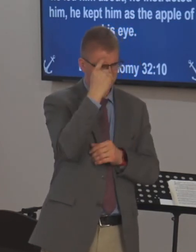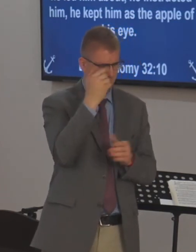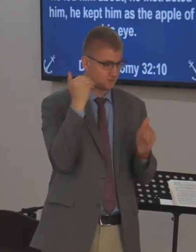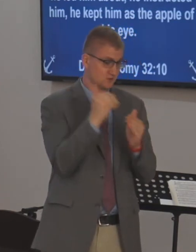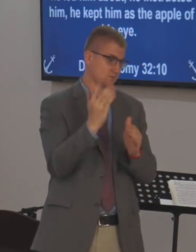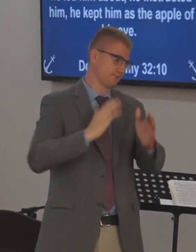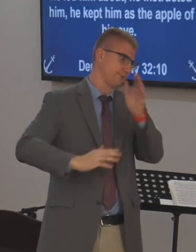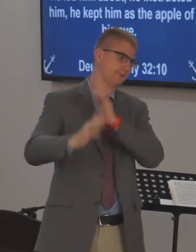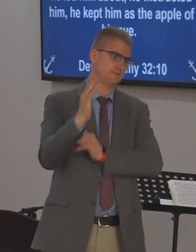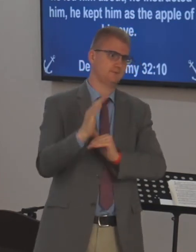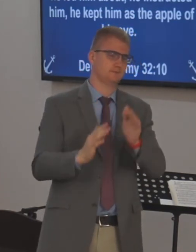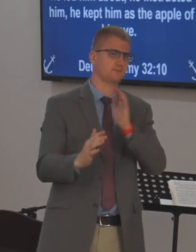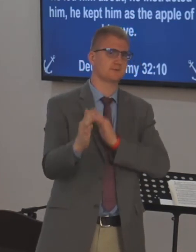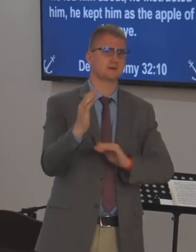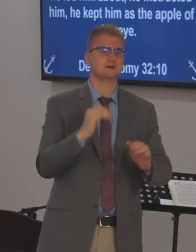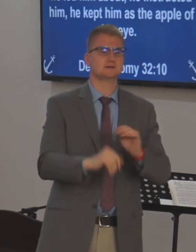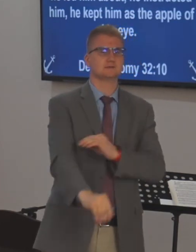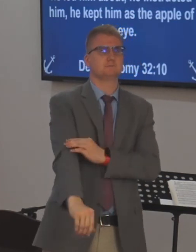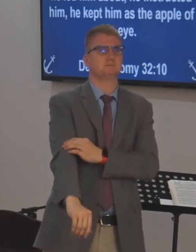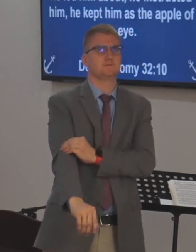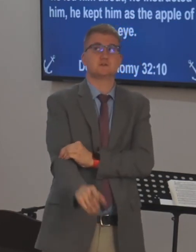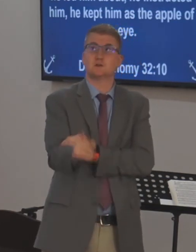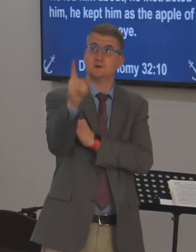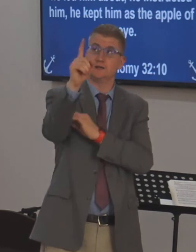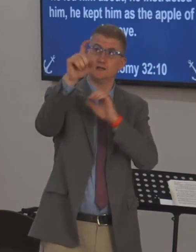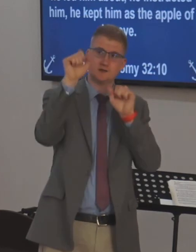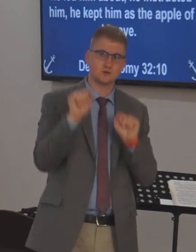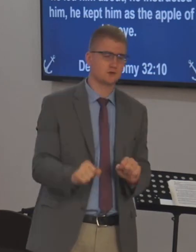time has gone by. He could come back anytime.